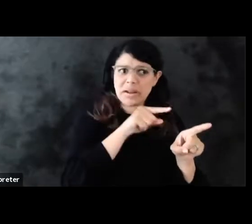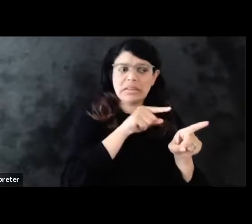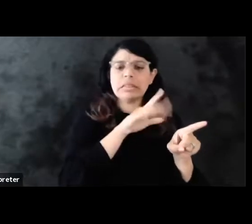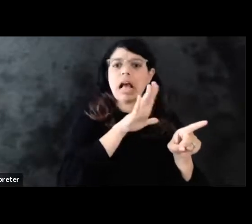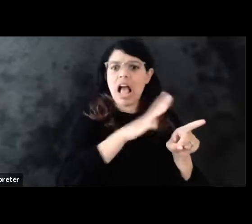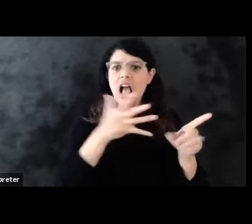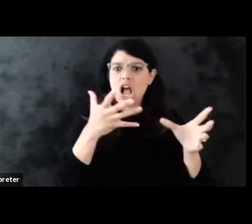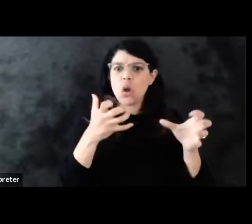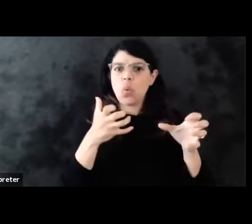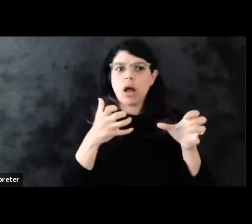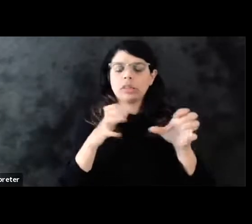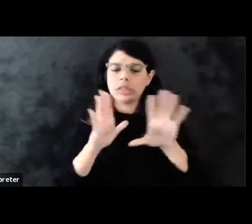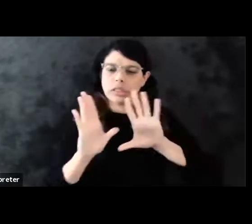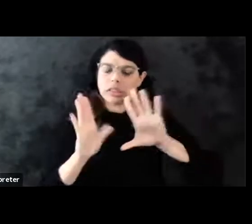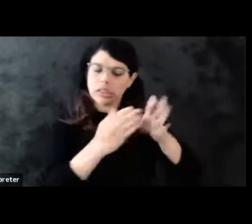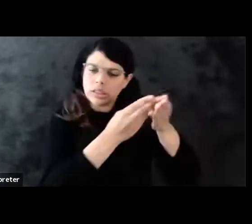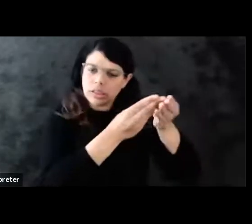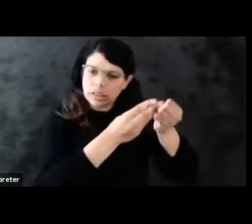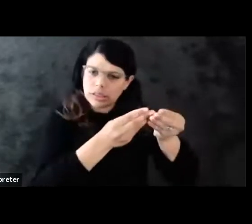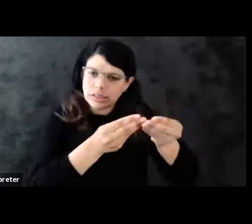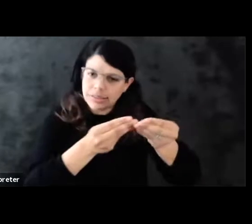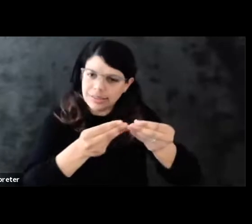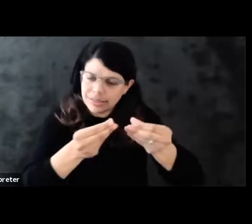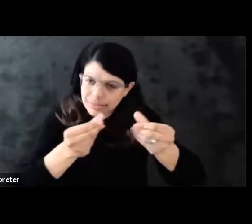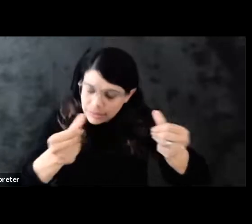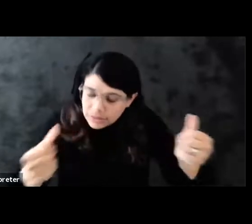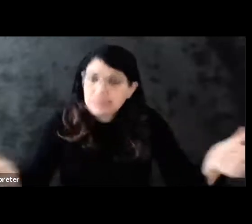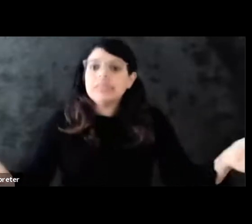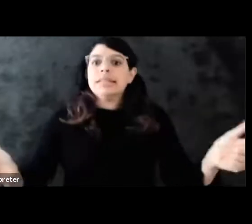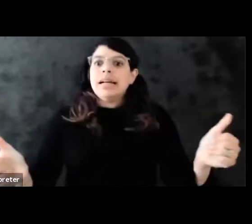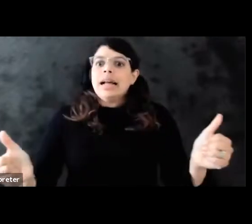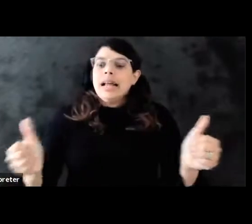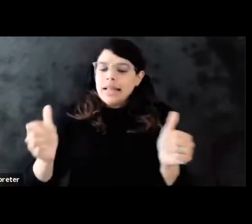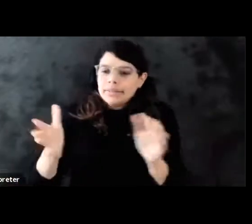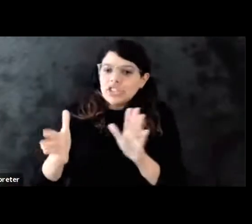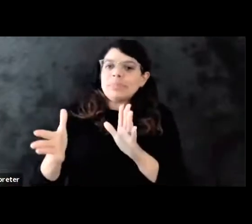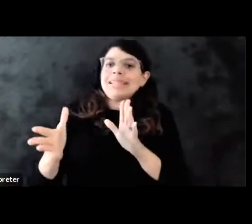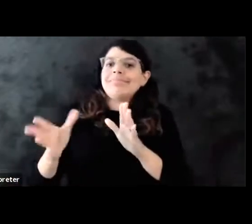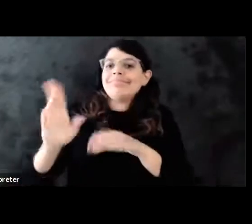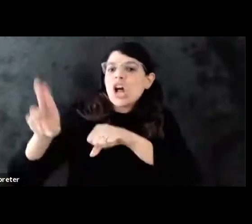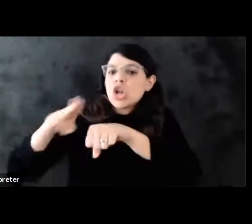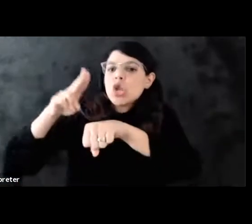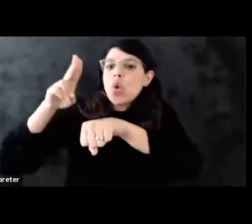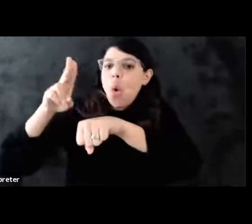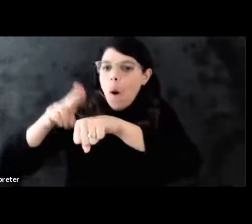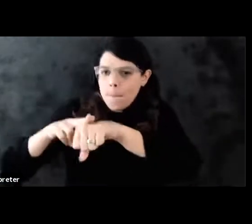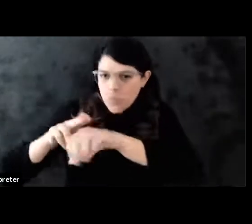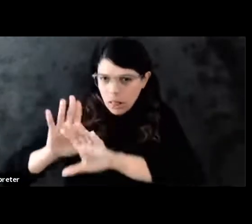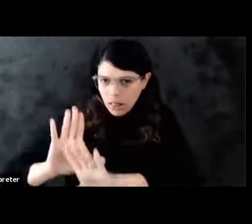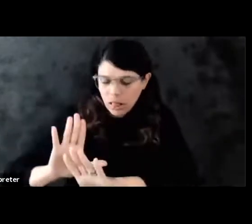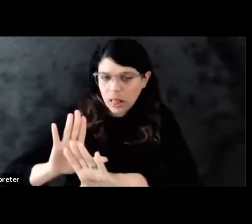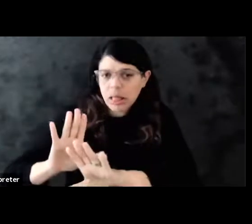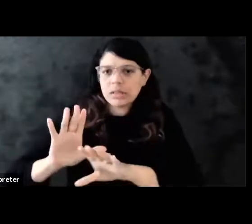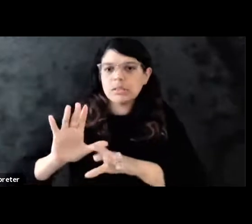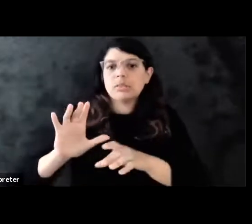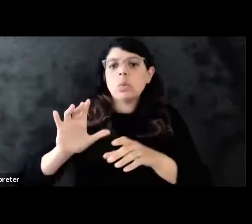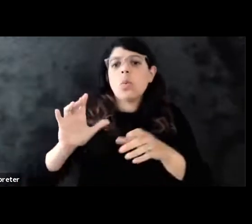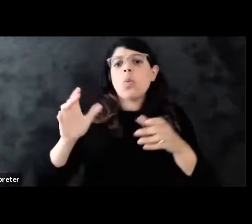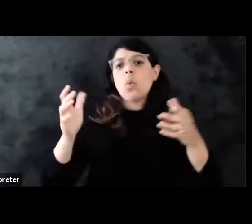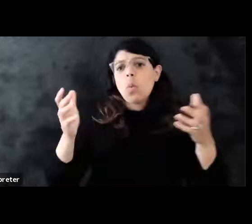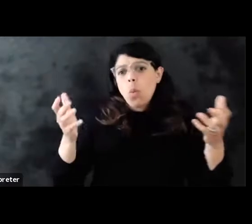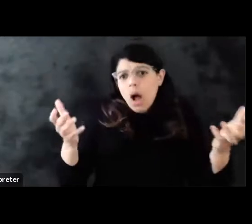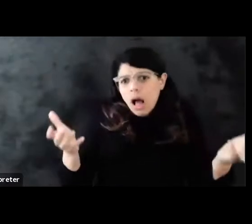nicer guy, right? He doesn't tweet a bunch of asinine, racist, sexist things, right? But